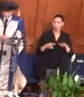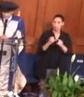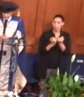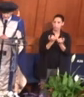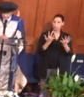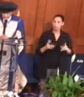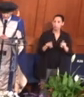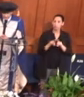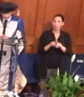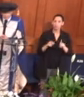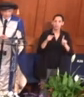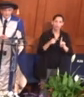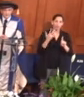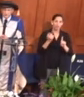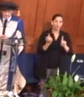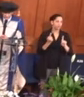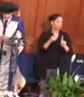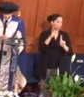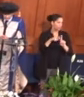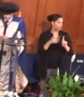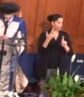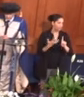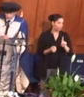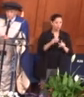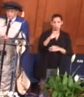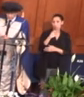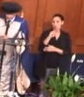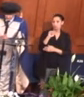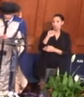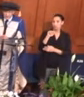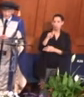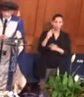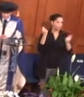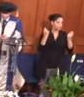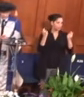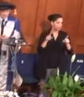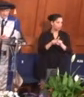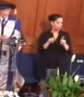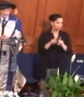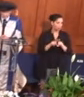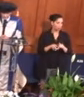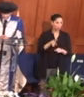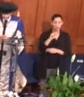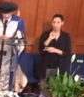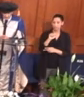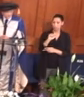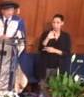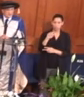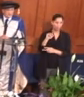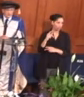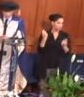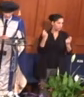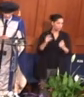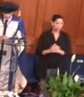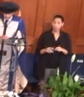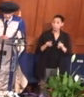as a soloist in the Artscape Concerto Festival and the Hugo Lamprecht Concerto Festival. She is